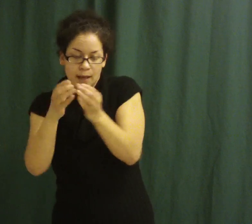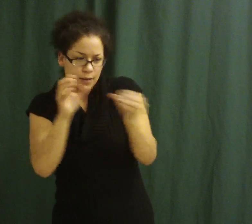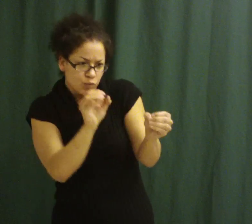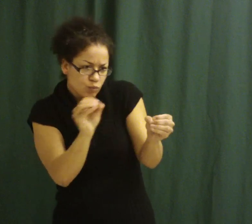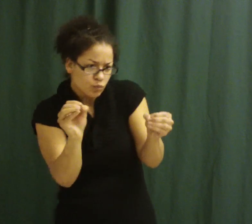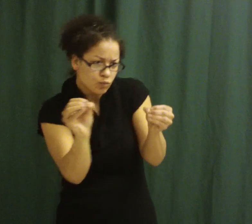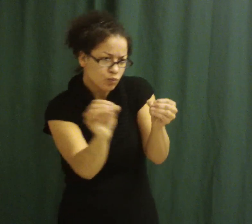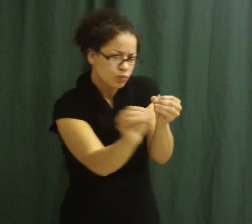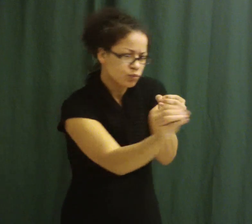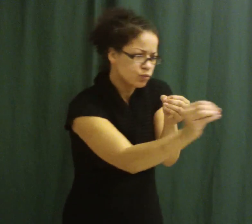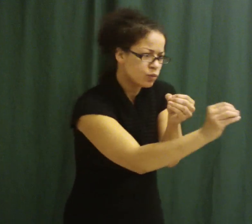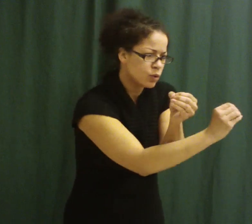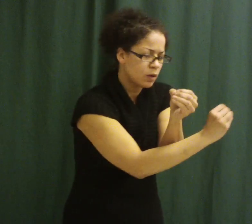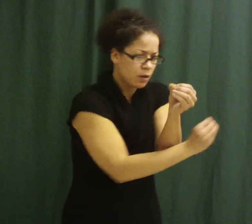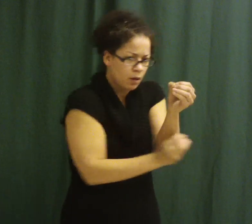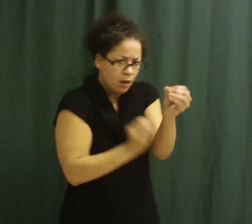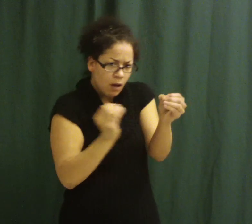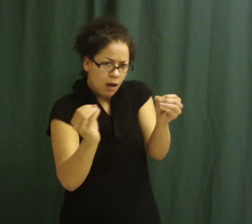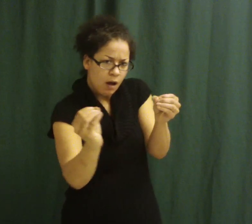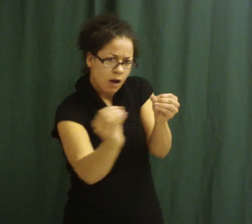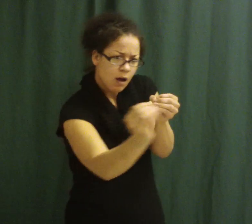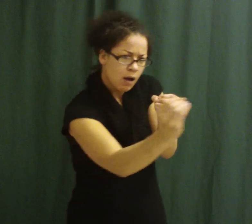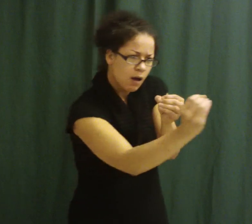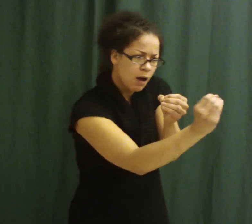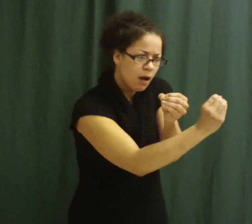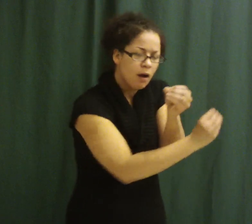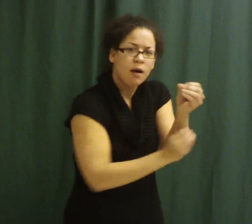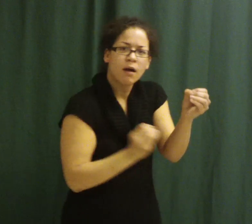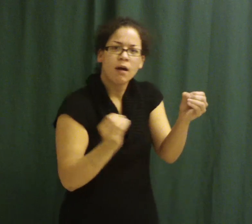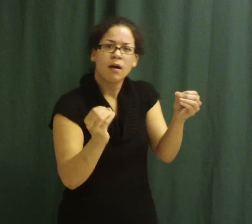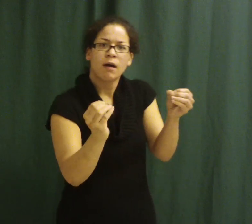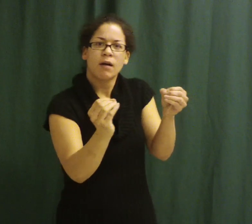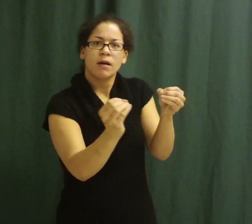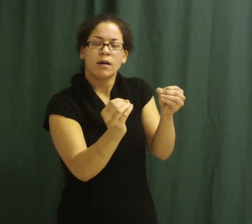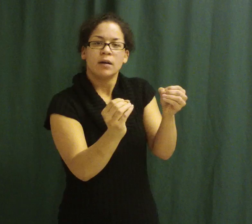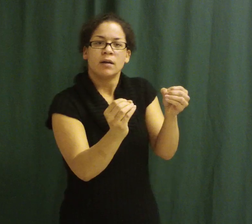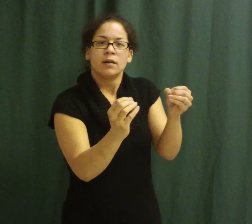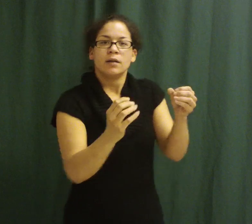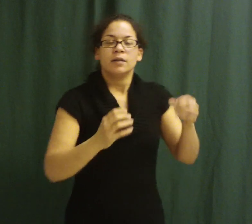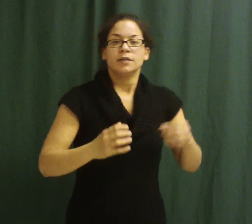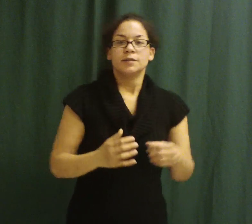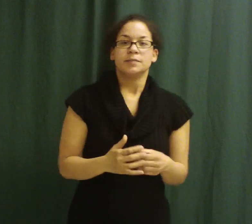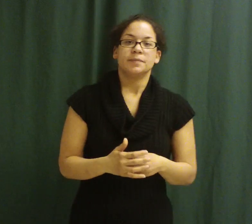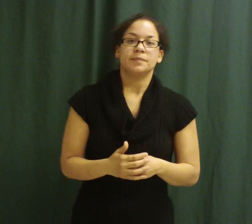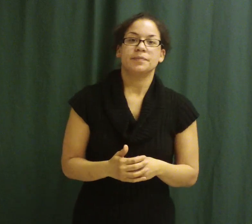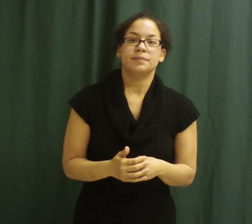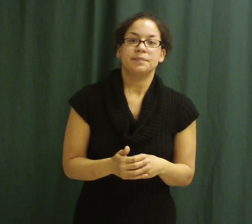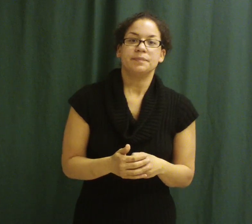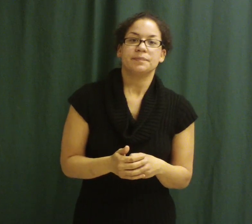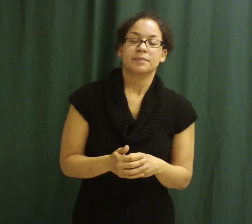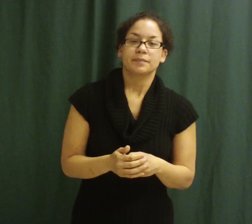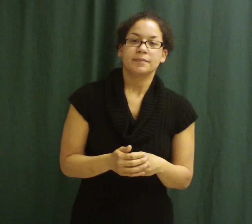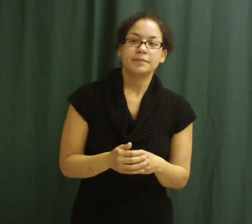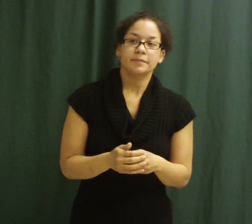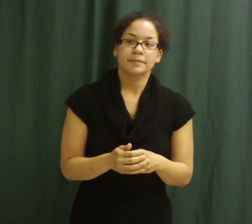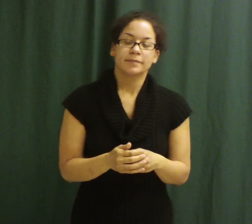But have not cleared the area around their orbits of other orbiting bodies.